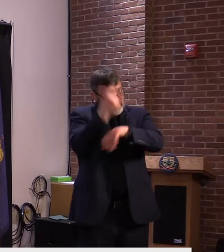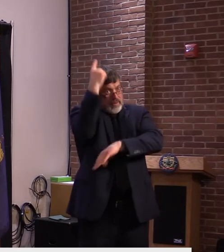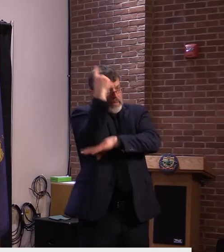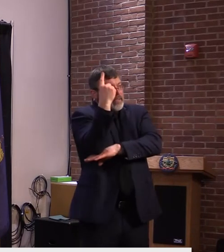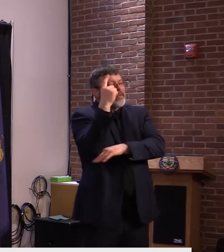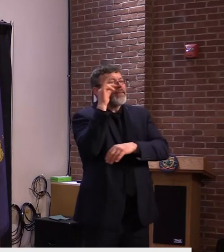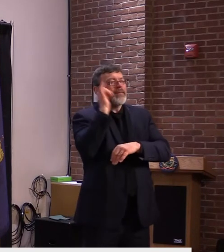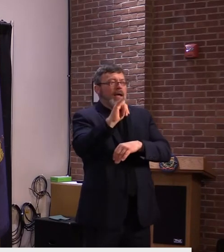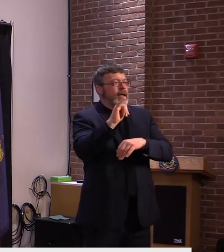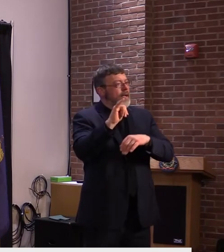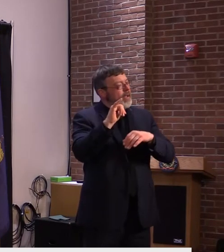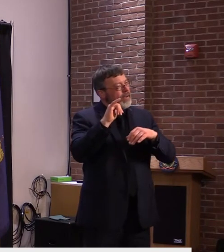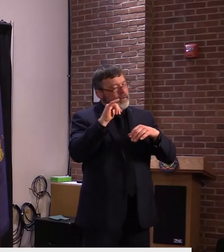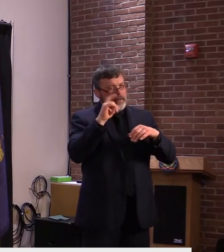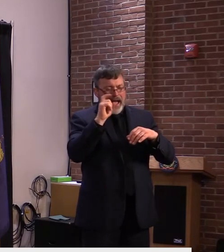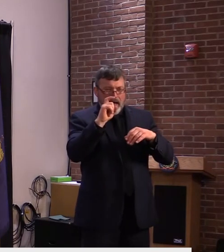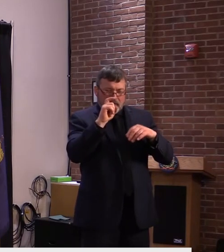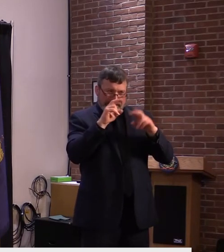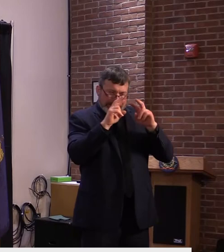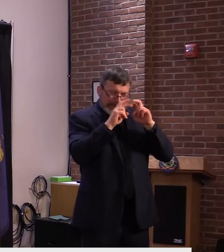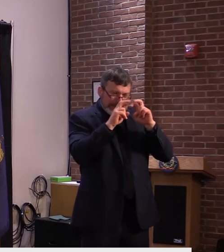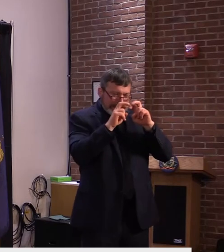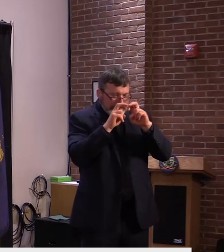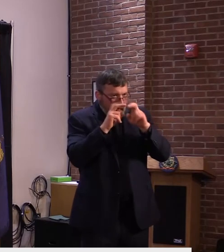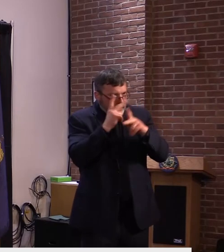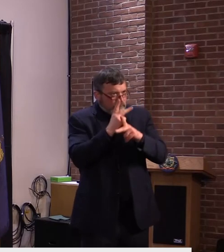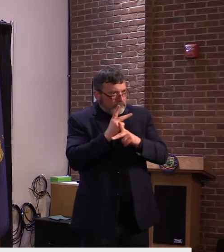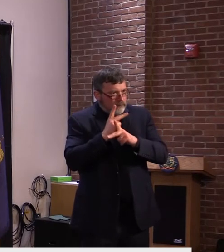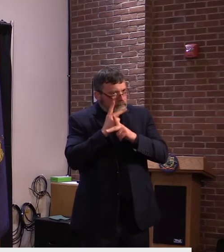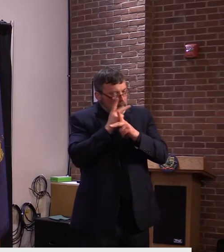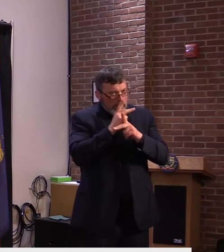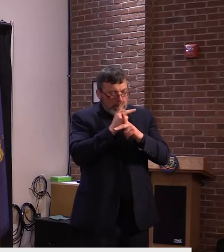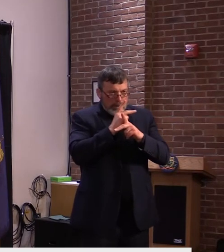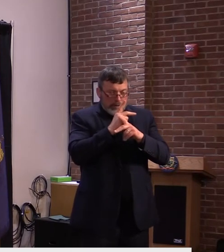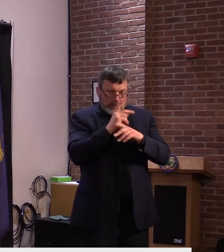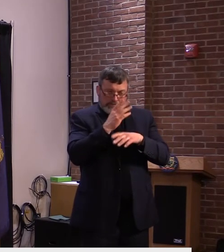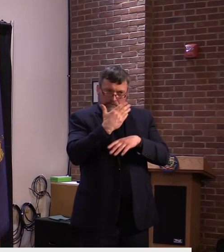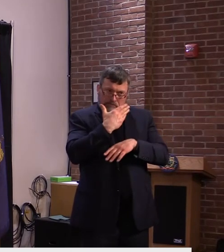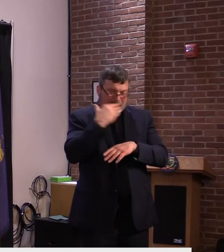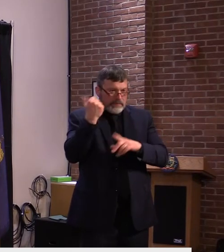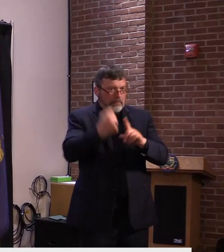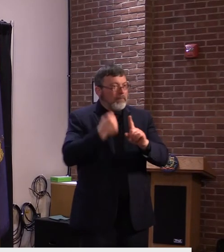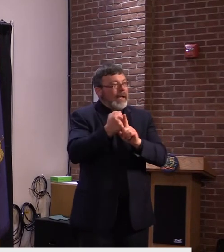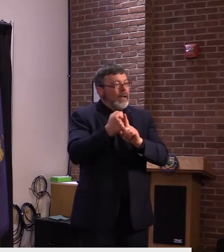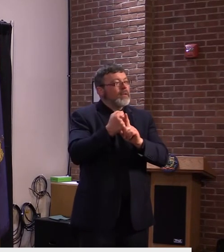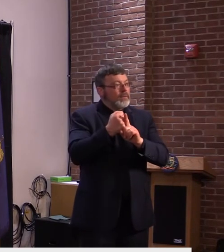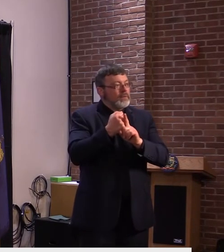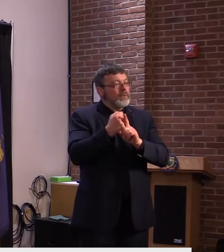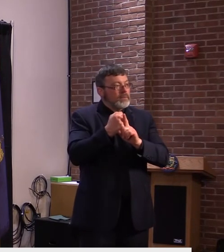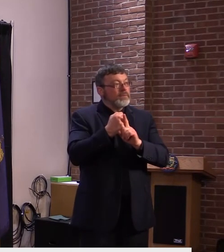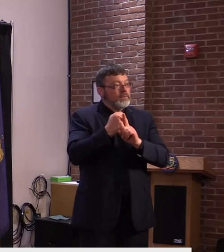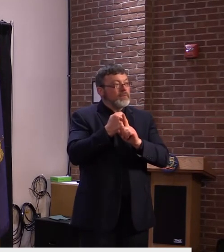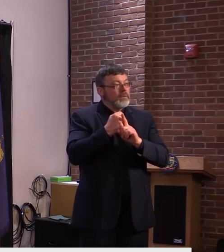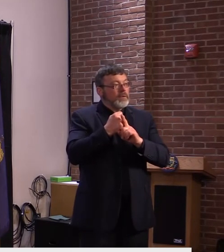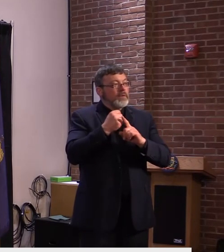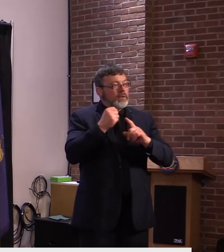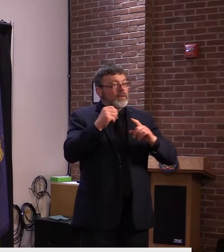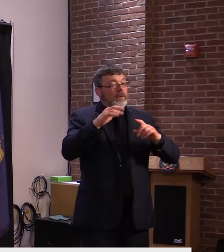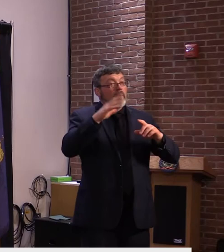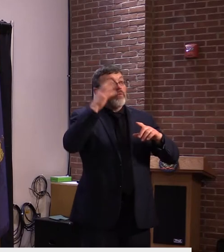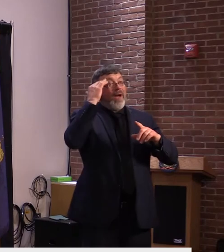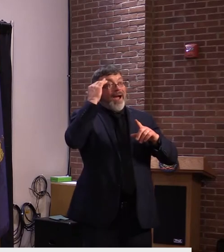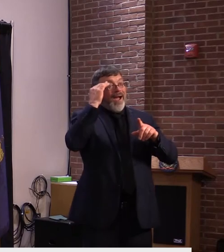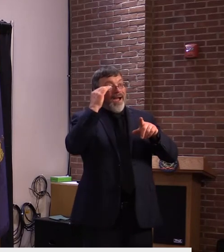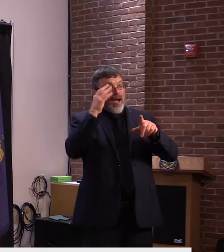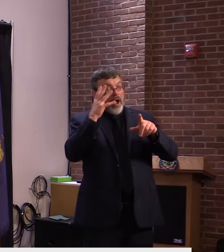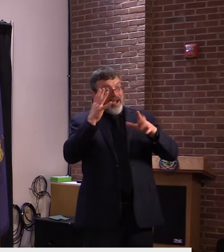impact. As with all innovations, success begets success. So to the extent that